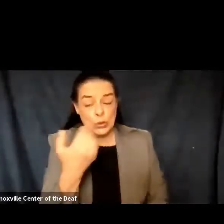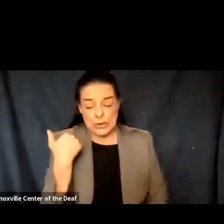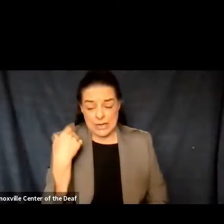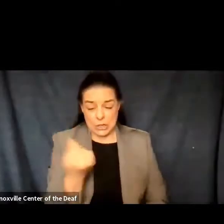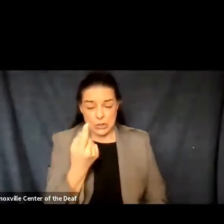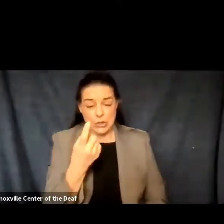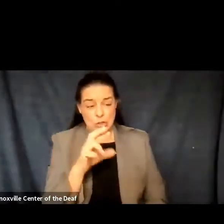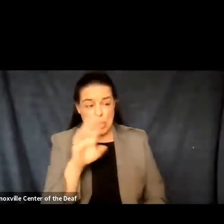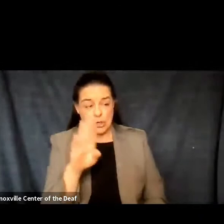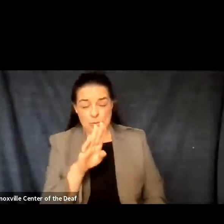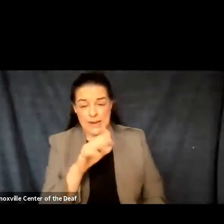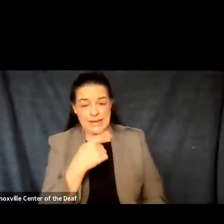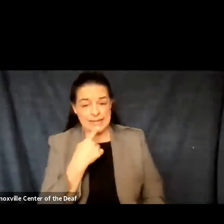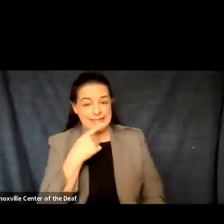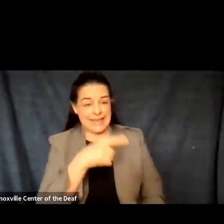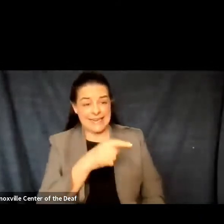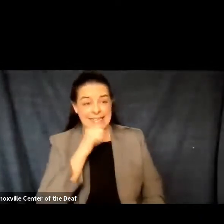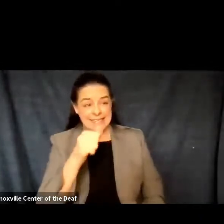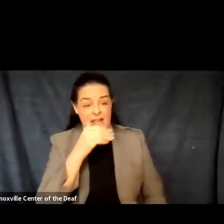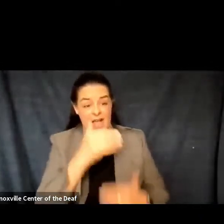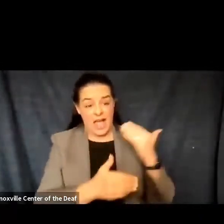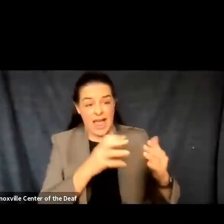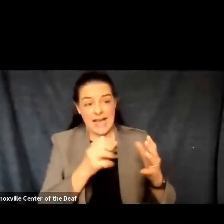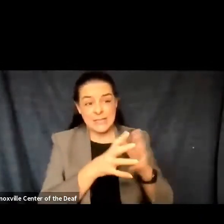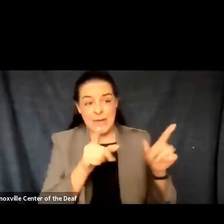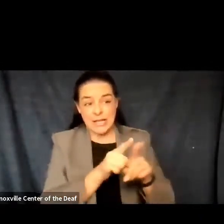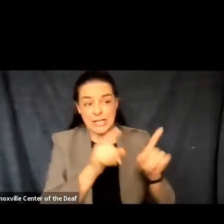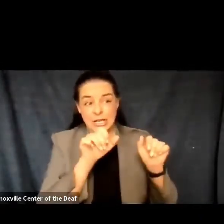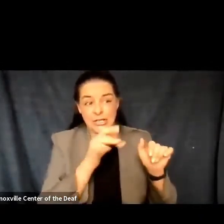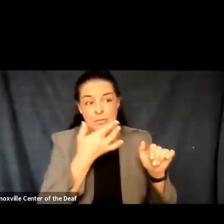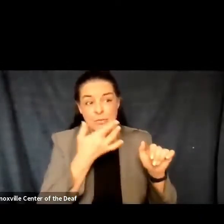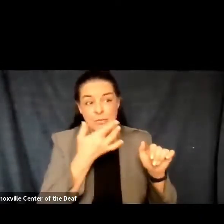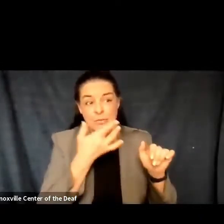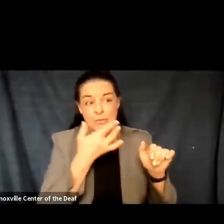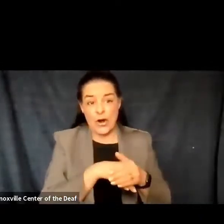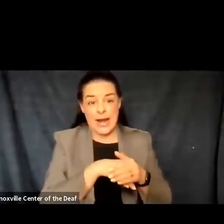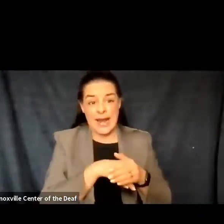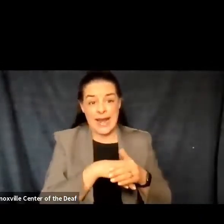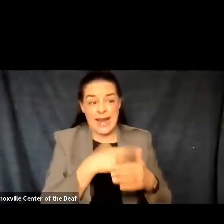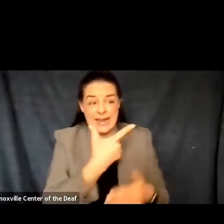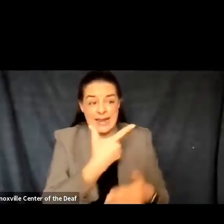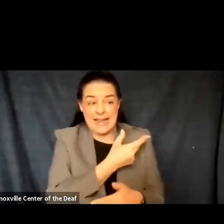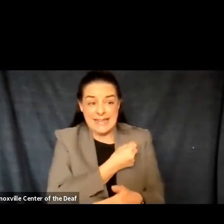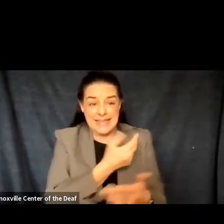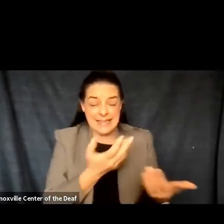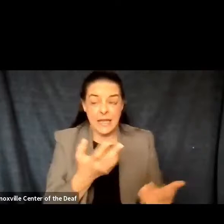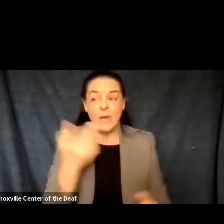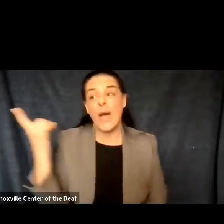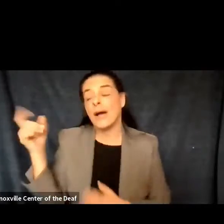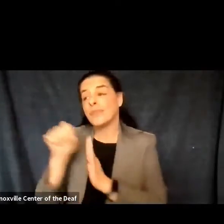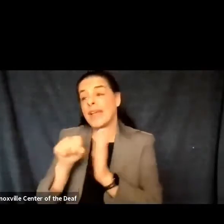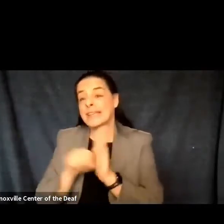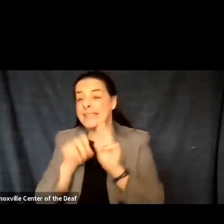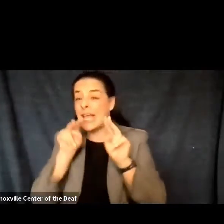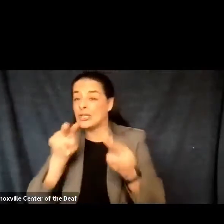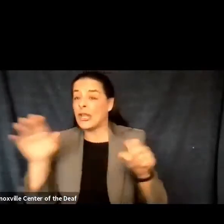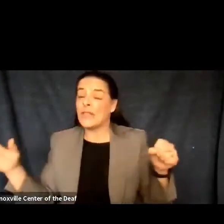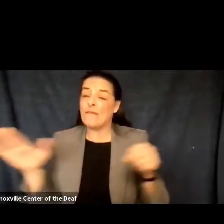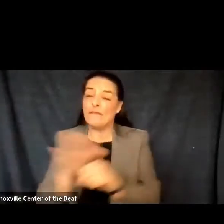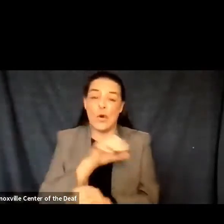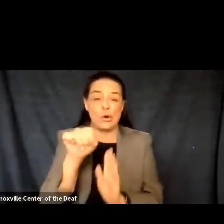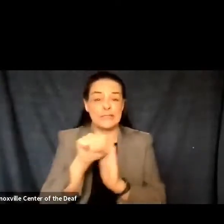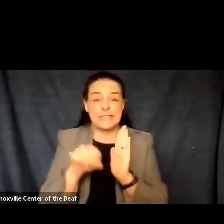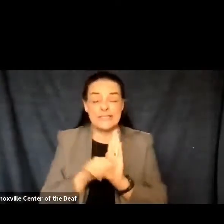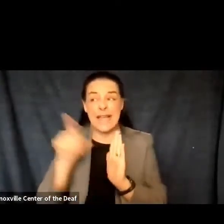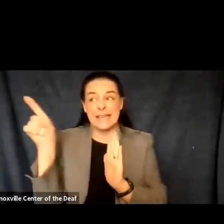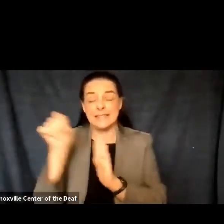County hasn't made as much headway as you'd like in the existing phase. You know, the state's having to make decisions and looking at what's happening across the entire state. And so there